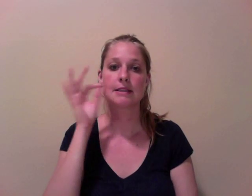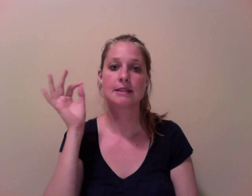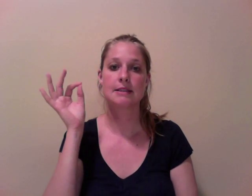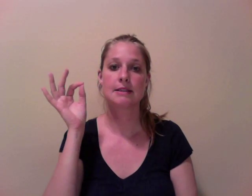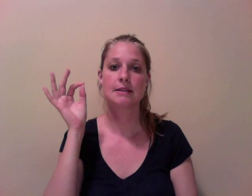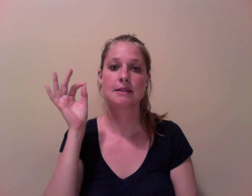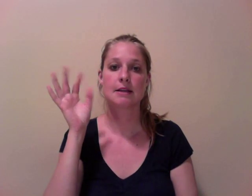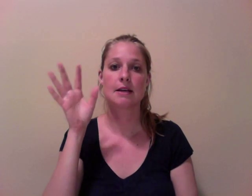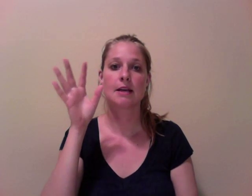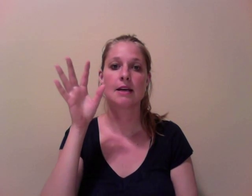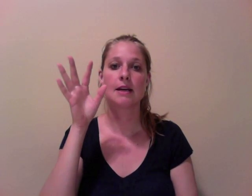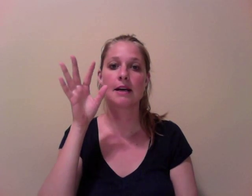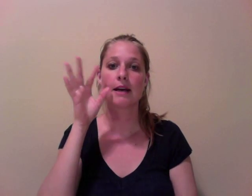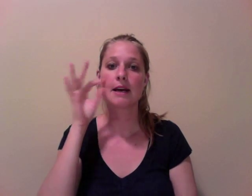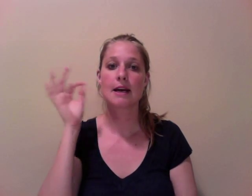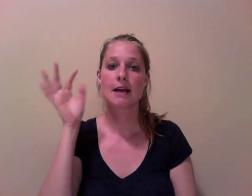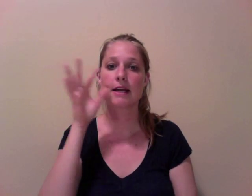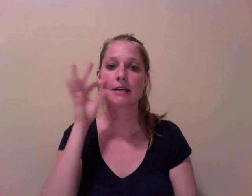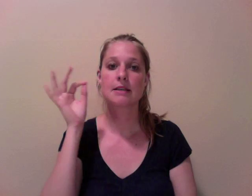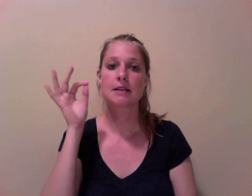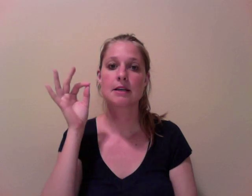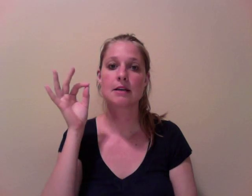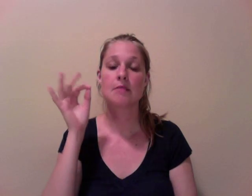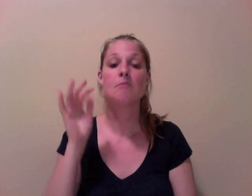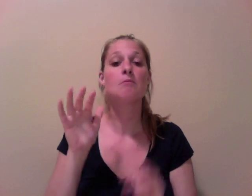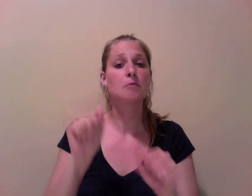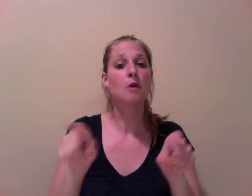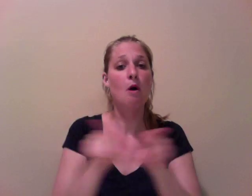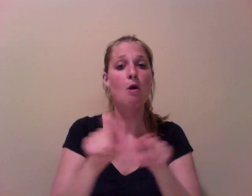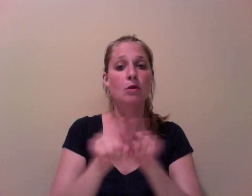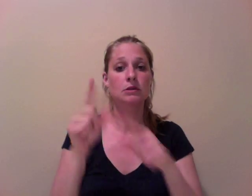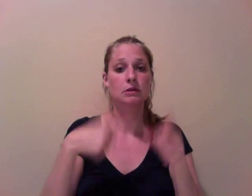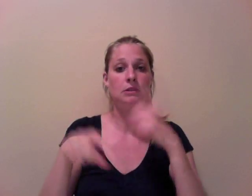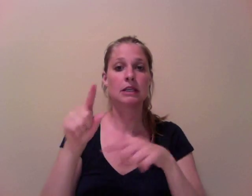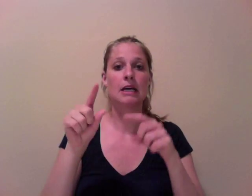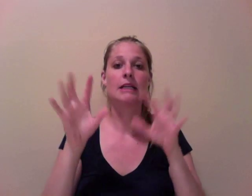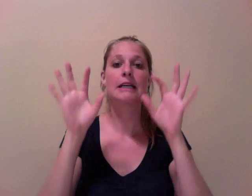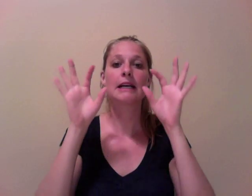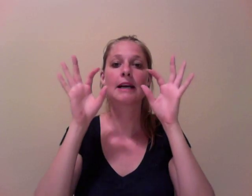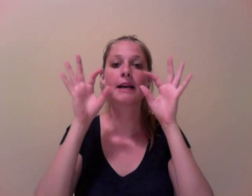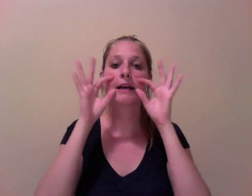Cat. So it's like you're pulling the whiskers. Your right hand comes up to the right hand side of your face. You can also